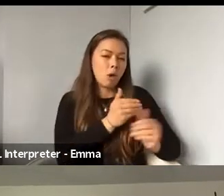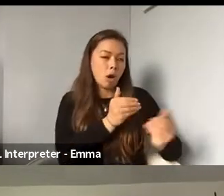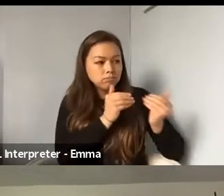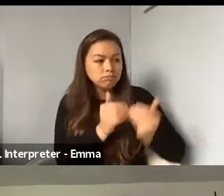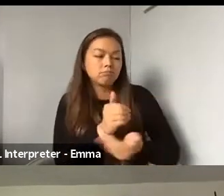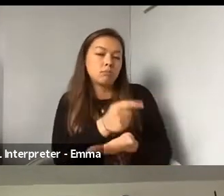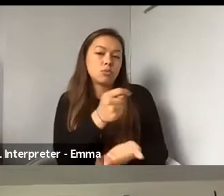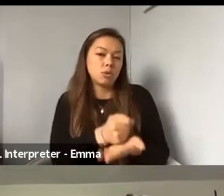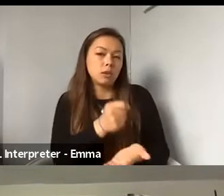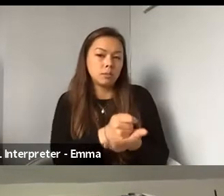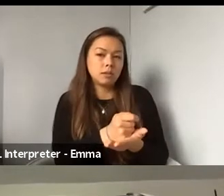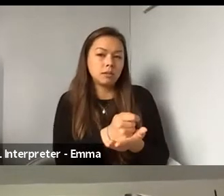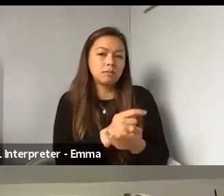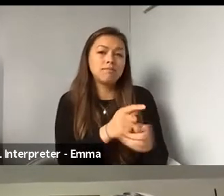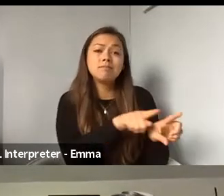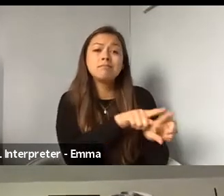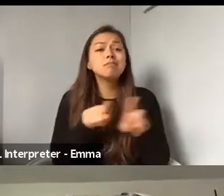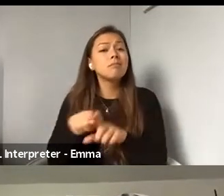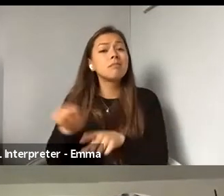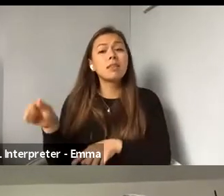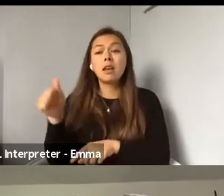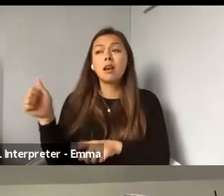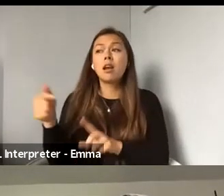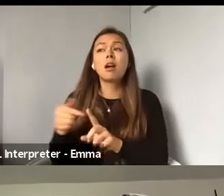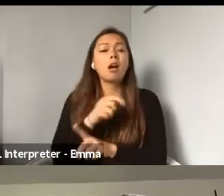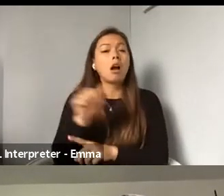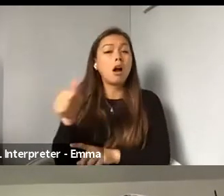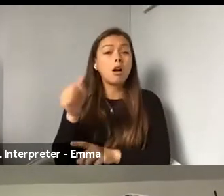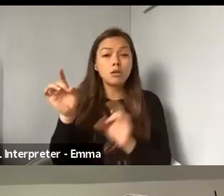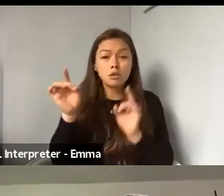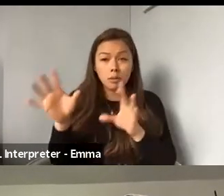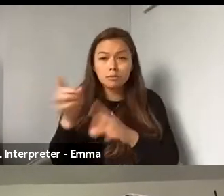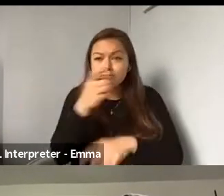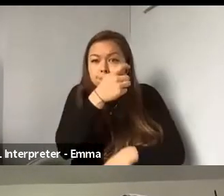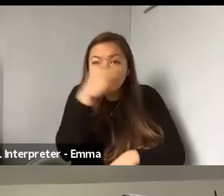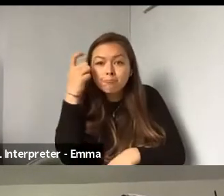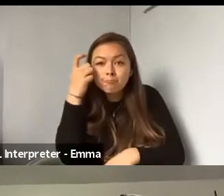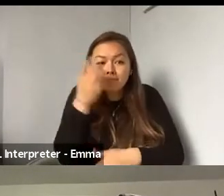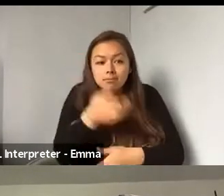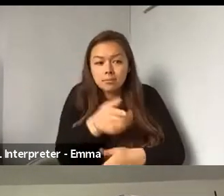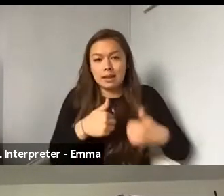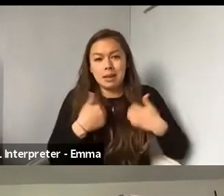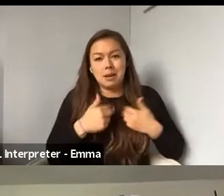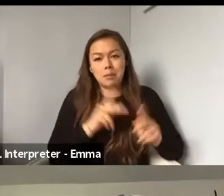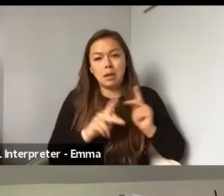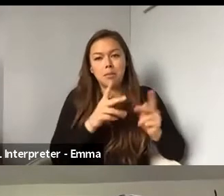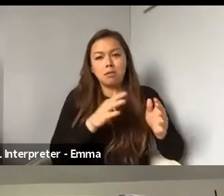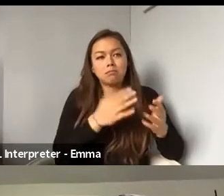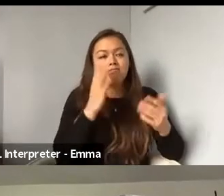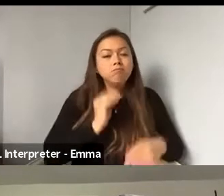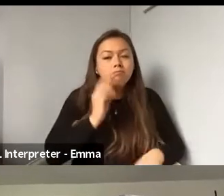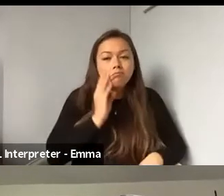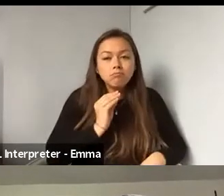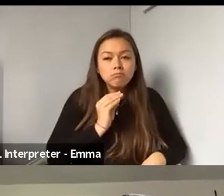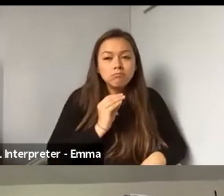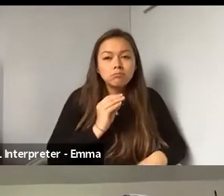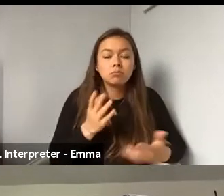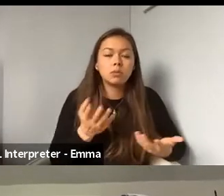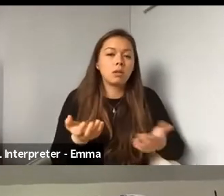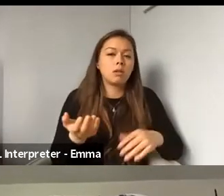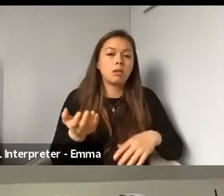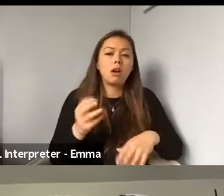other trauma that a young person may experience. And so in that way, although we can't solve the problems of racism